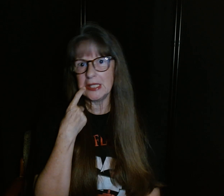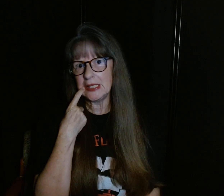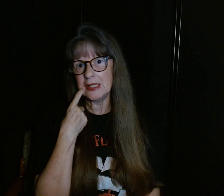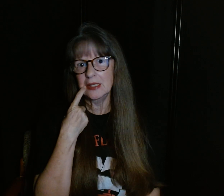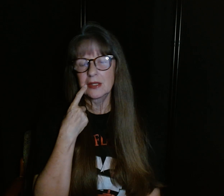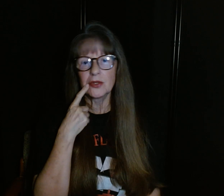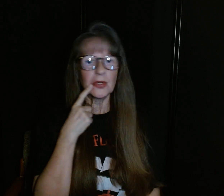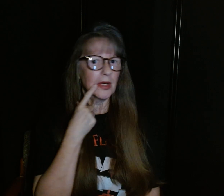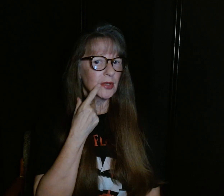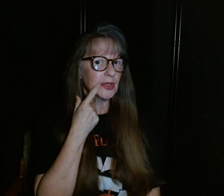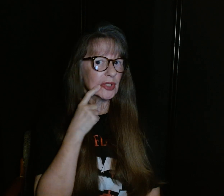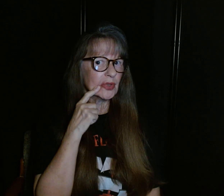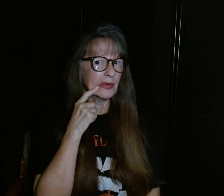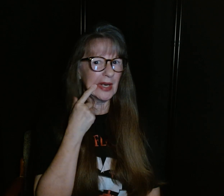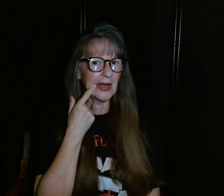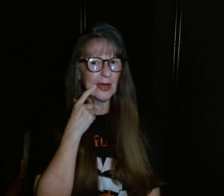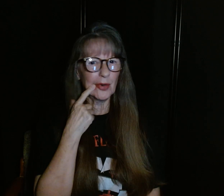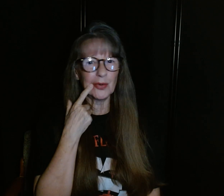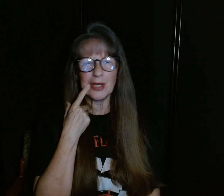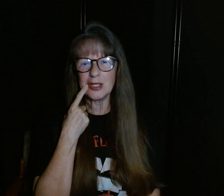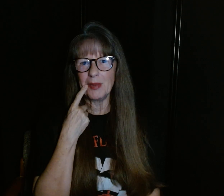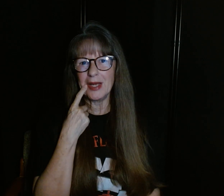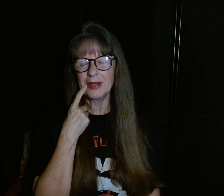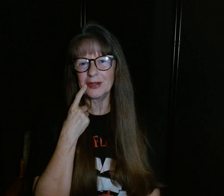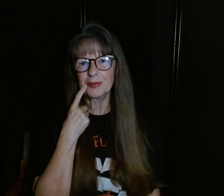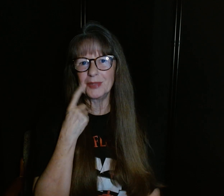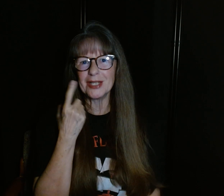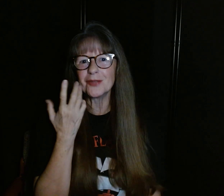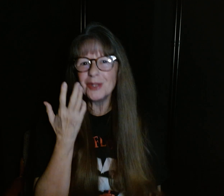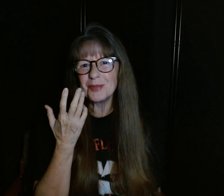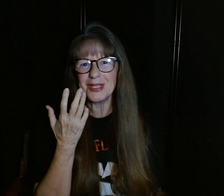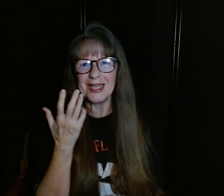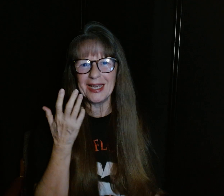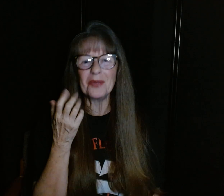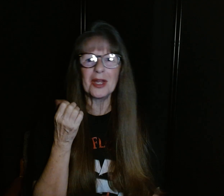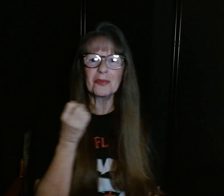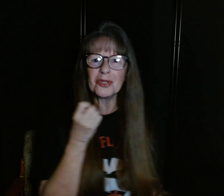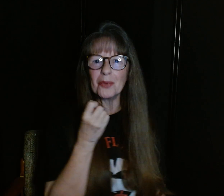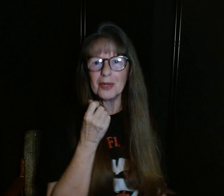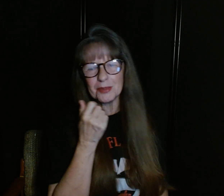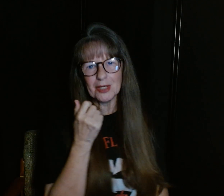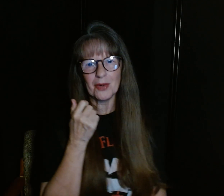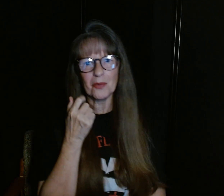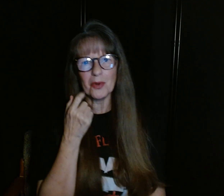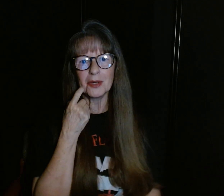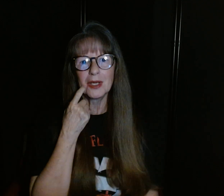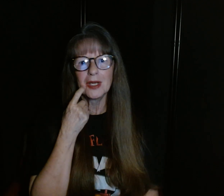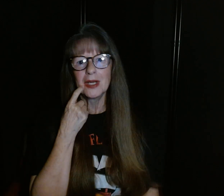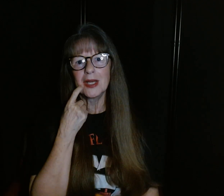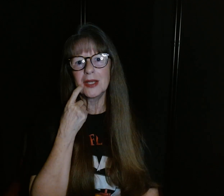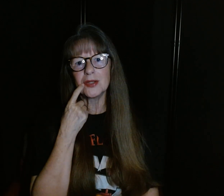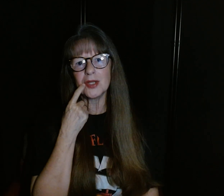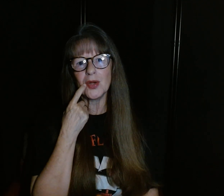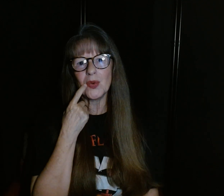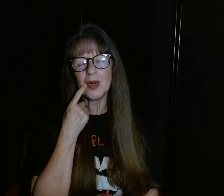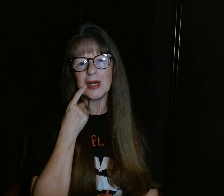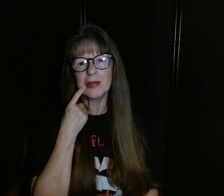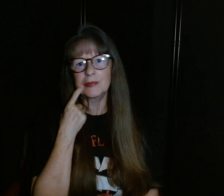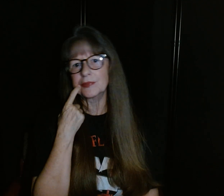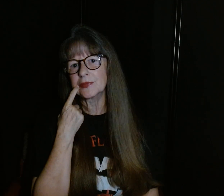addicted. So I usually just do it right here because of lipstick. Anyway, I'm usually wearing lipstick when I work, and so